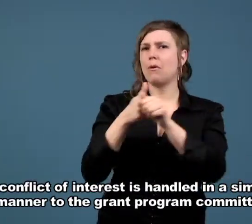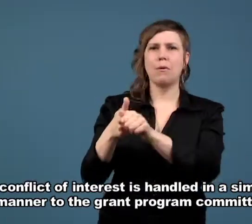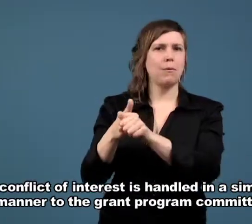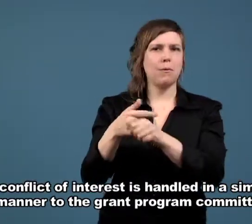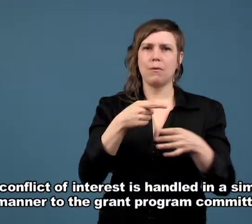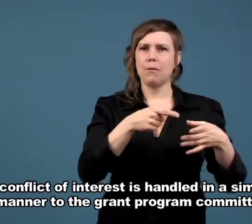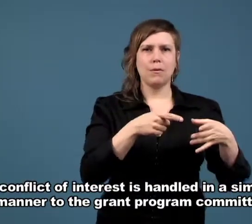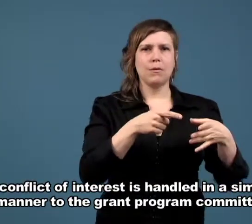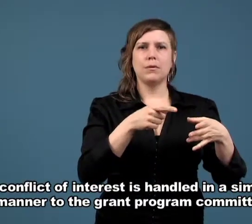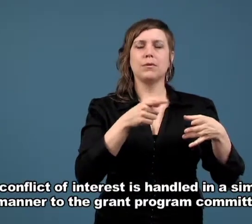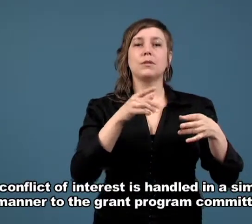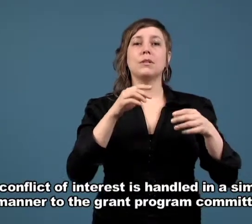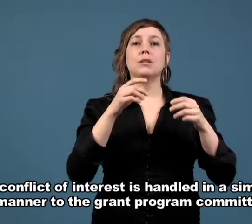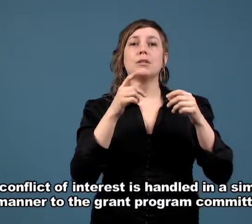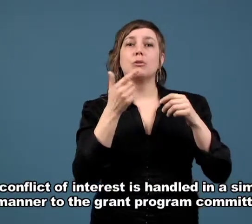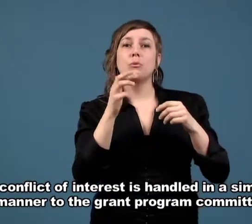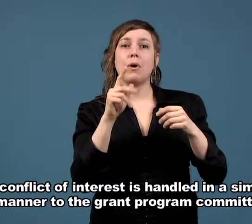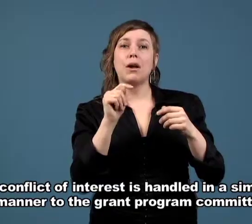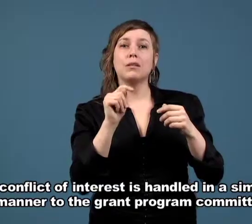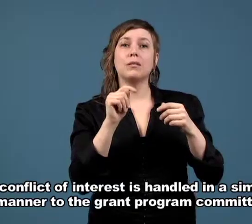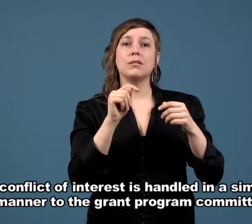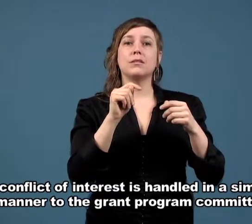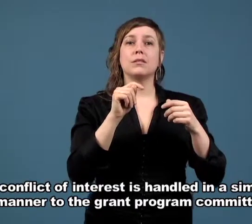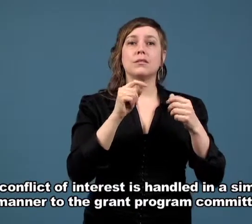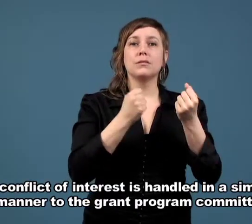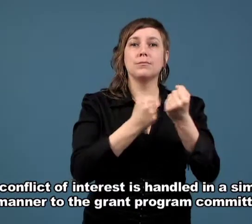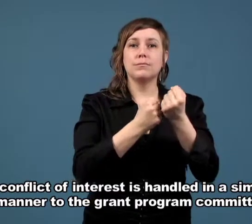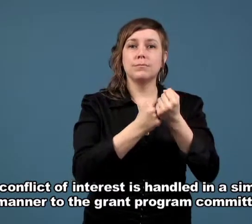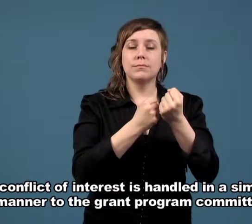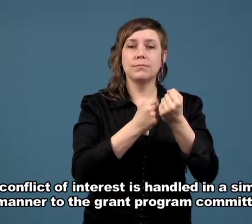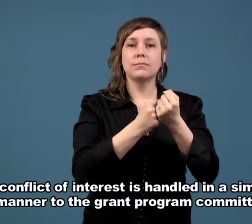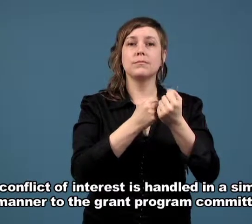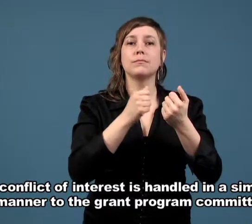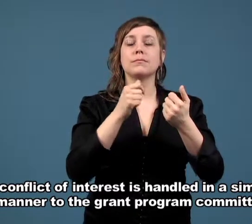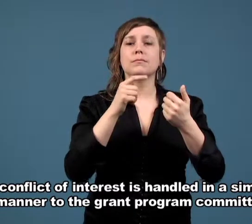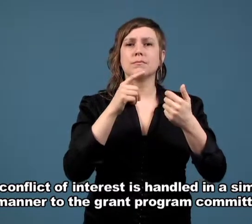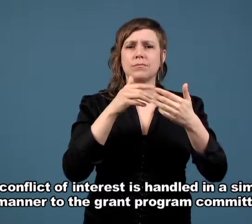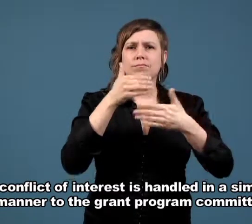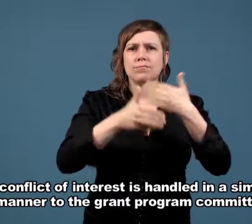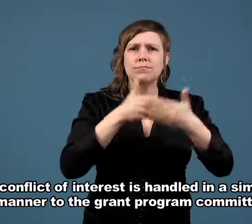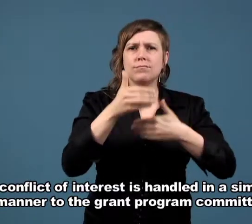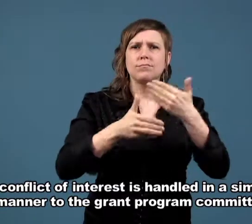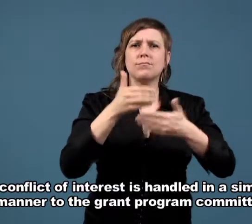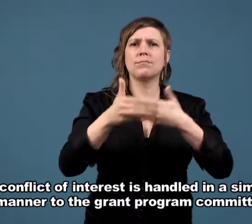Conflict of interest is handled in a similar manner to the grant programs committees.